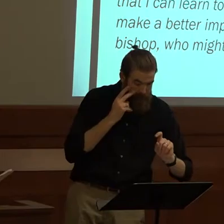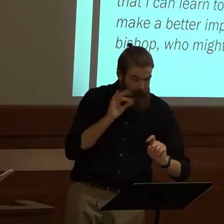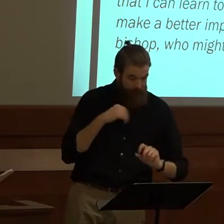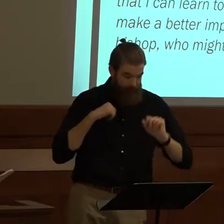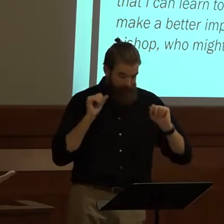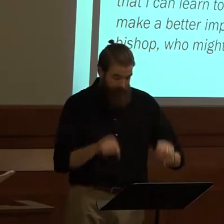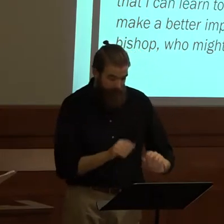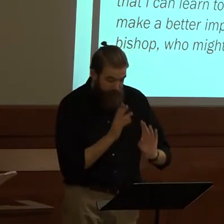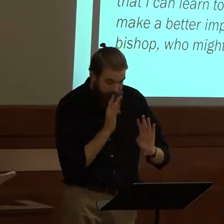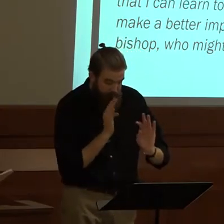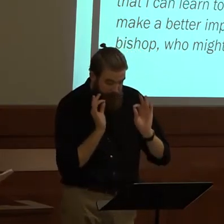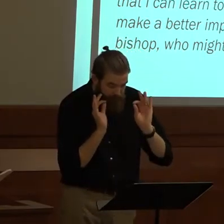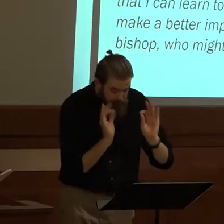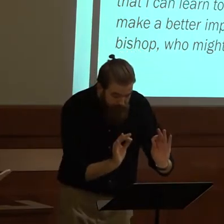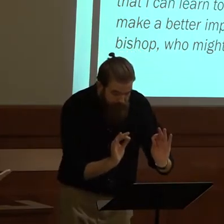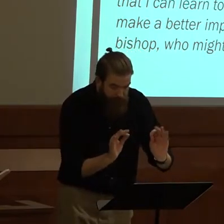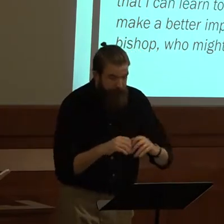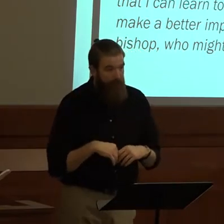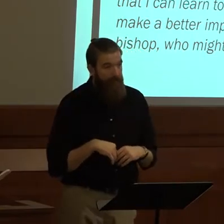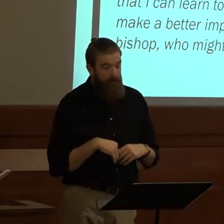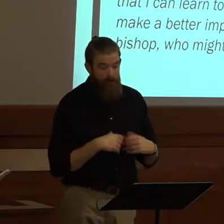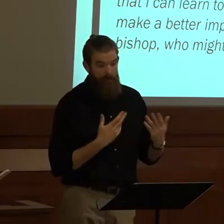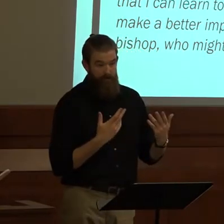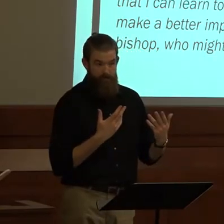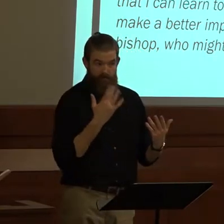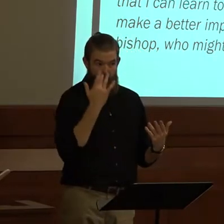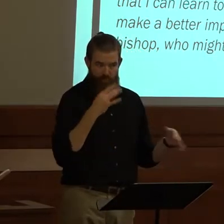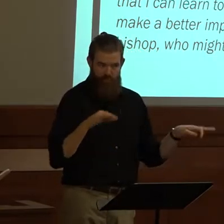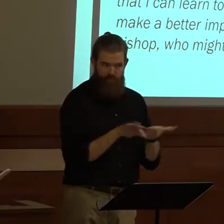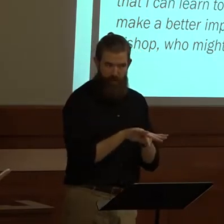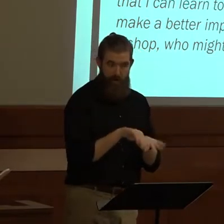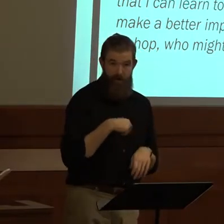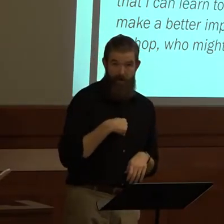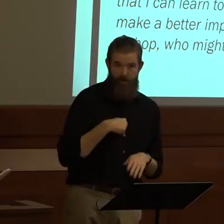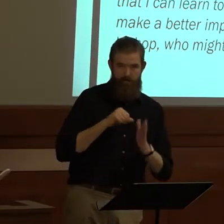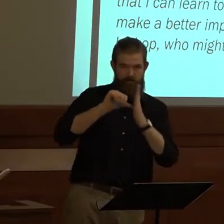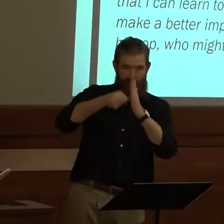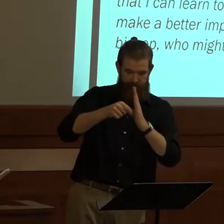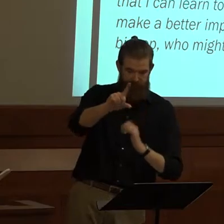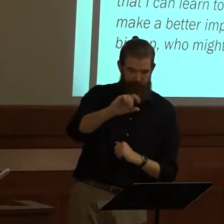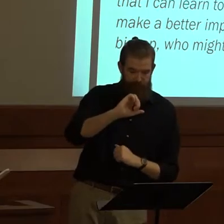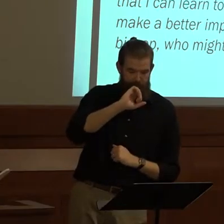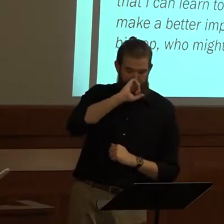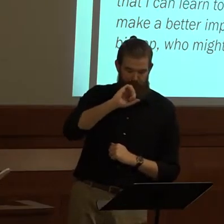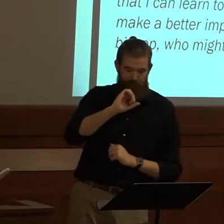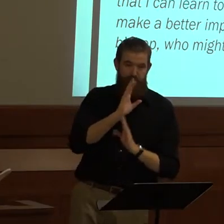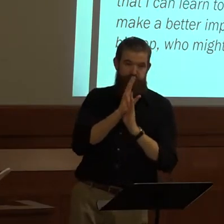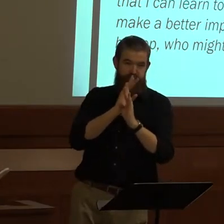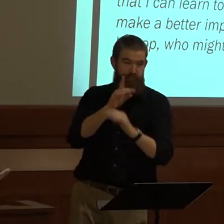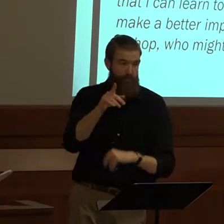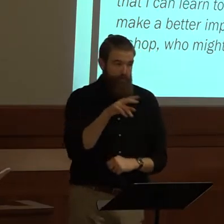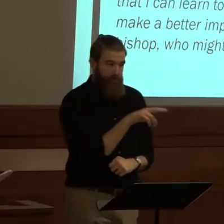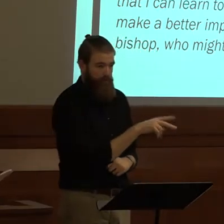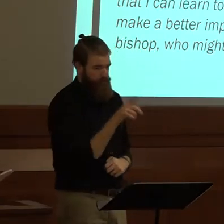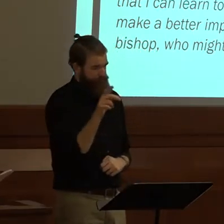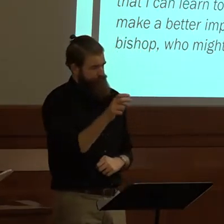religious habit, but he endured a great deal of anxiety about whether he would be accepted into the